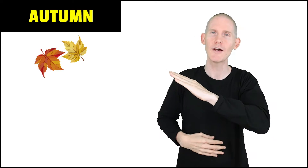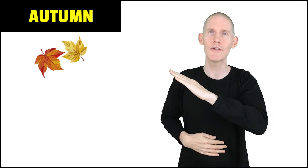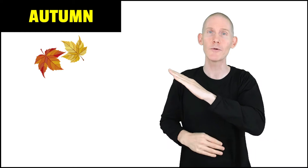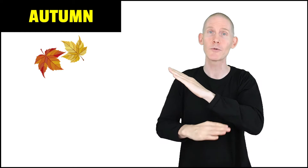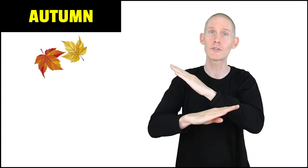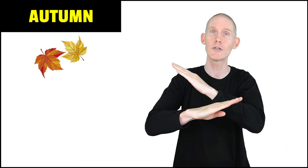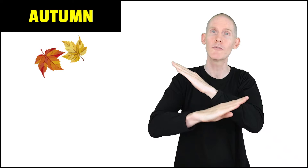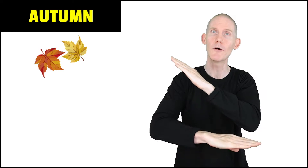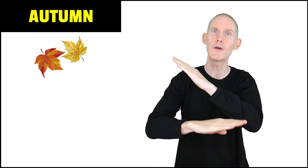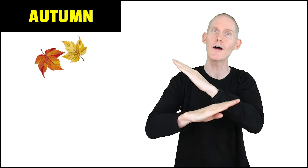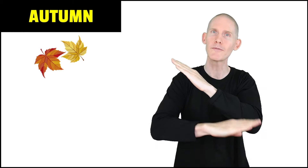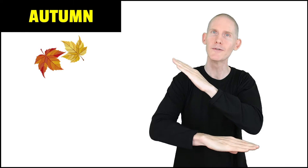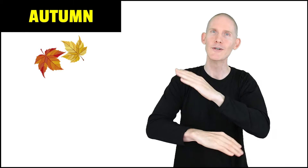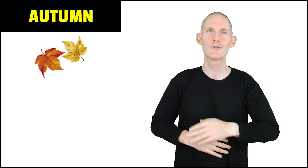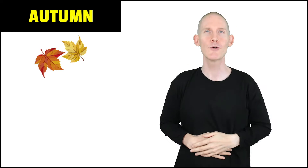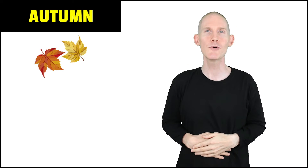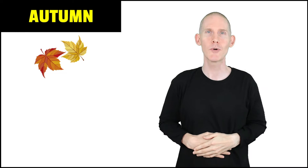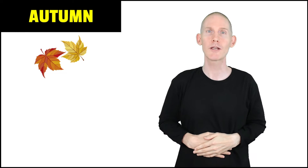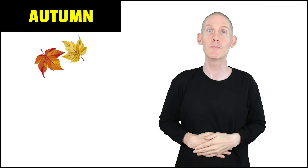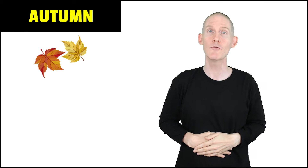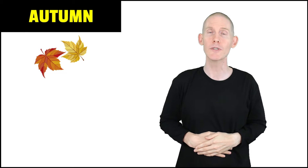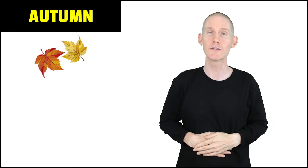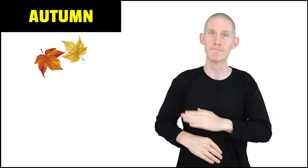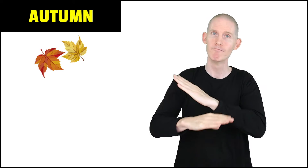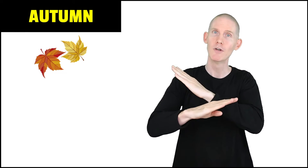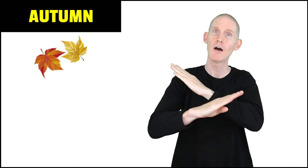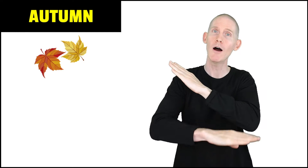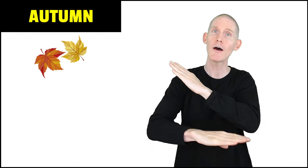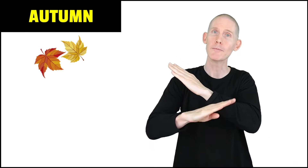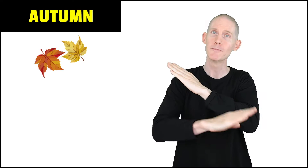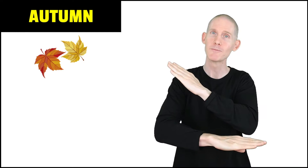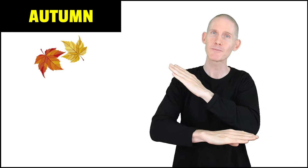there, and we're just going to rub it off. 2 quick movements. Autumn.